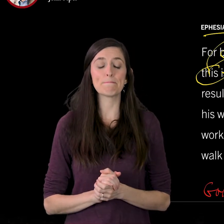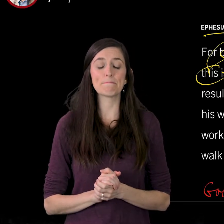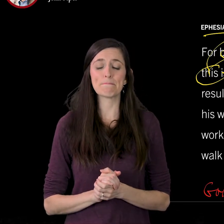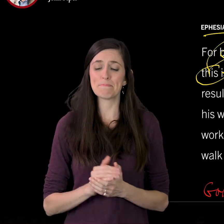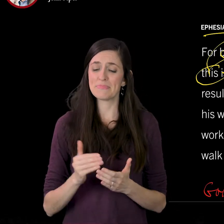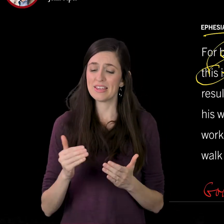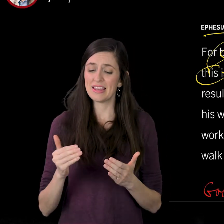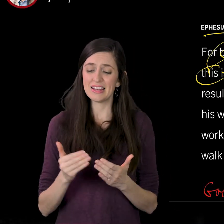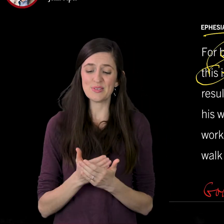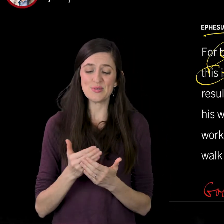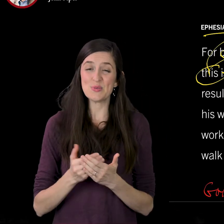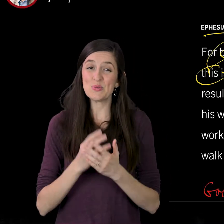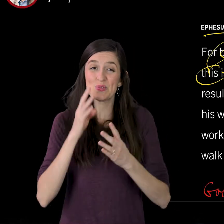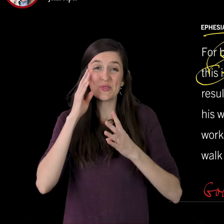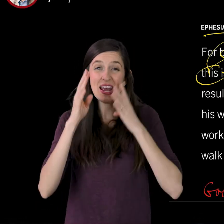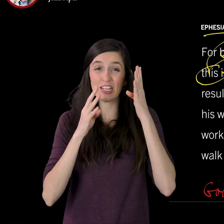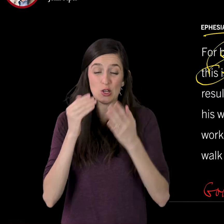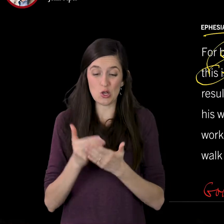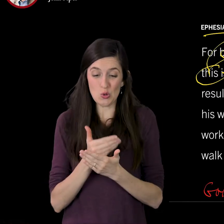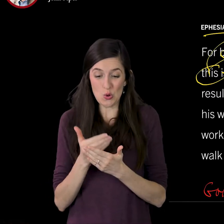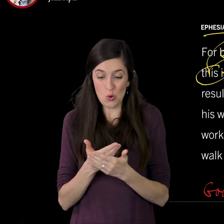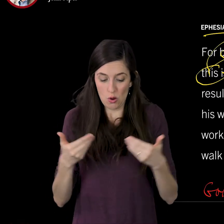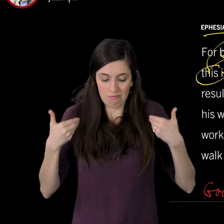the new creation